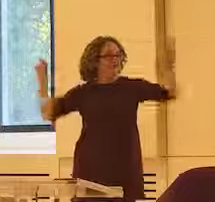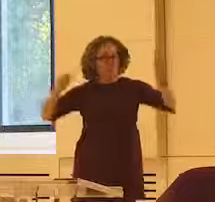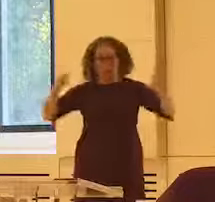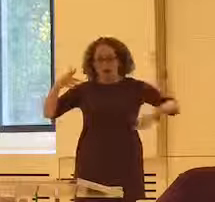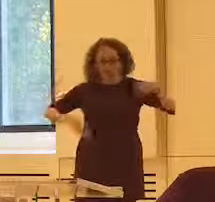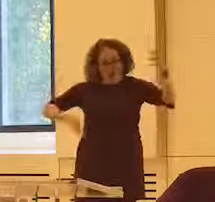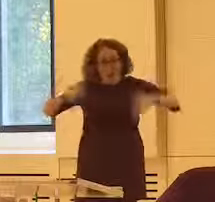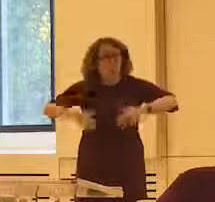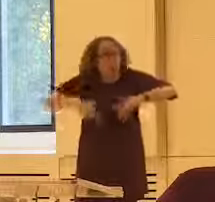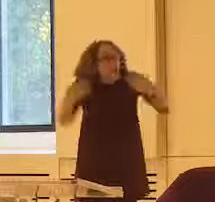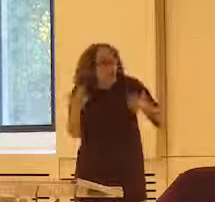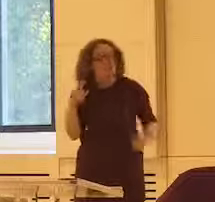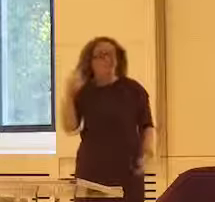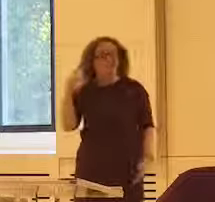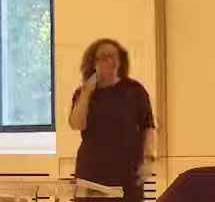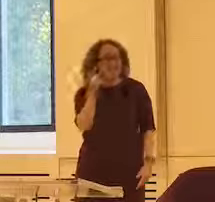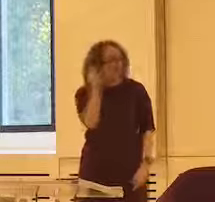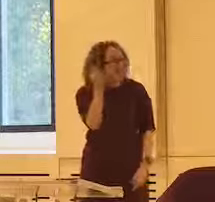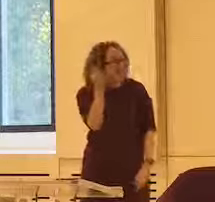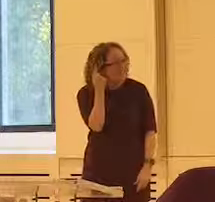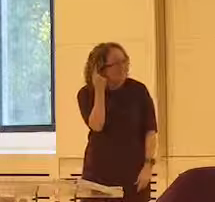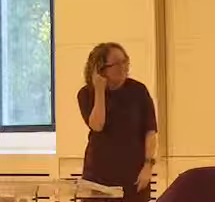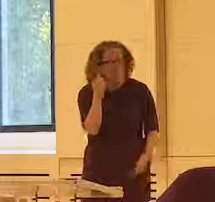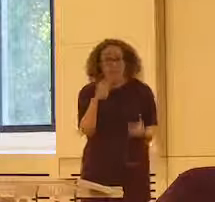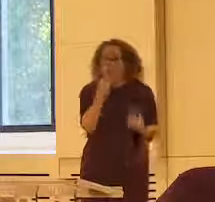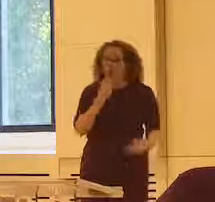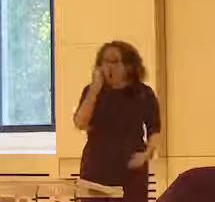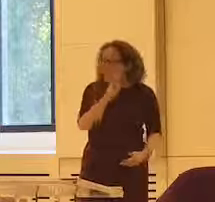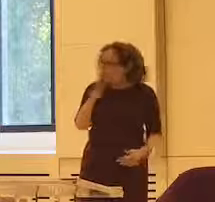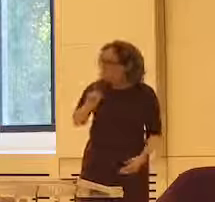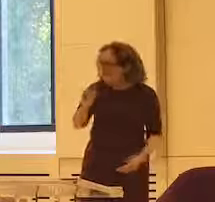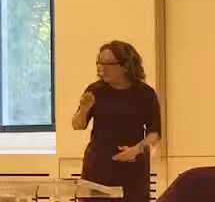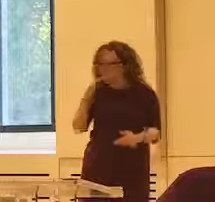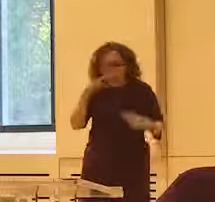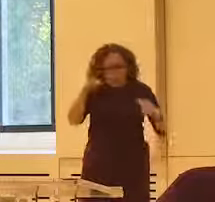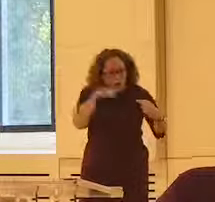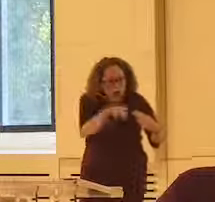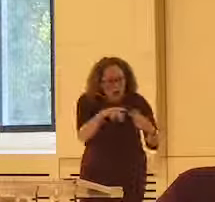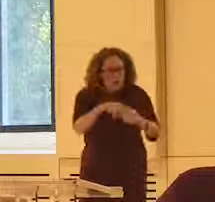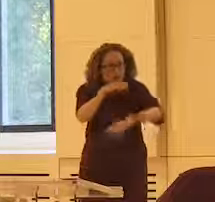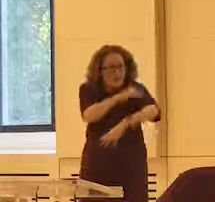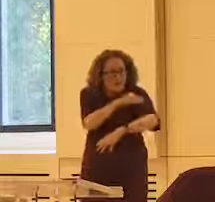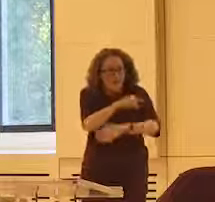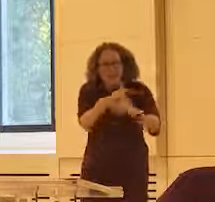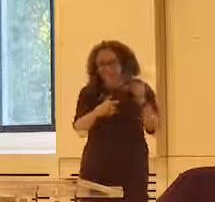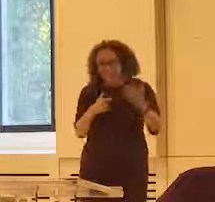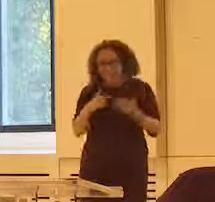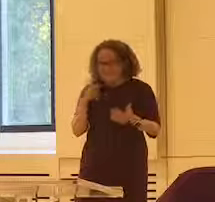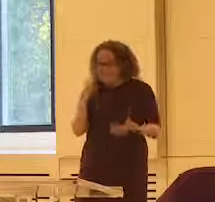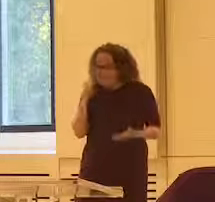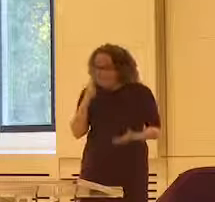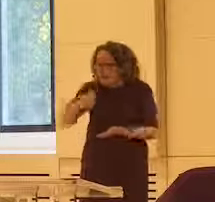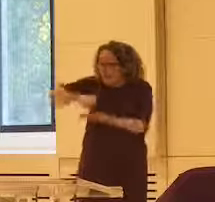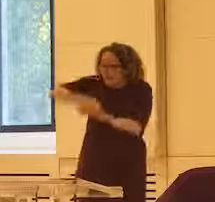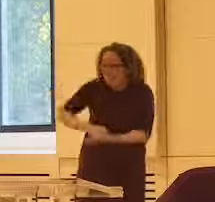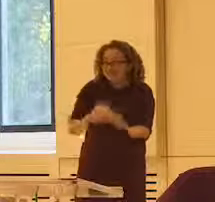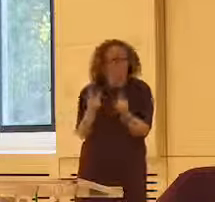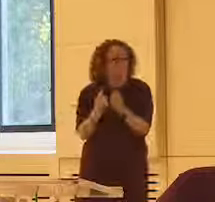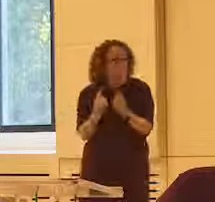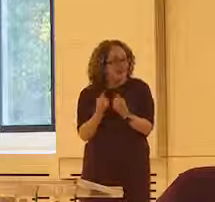there's another language involved, sign language involved, then it will affect people. So it's the culture